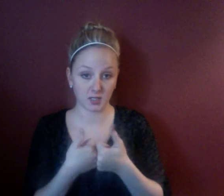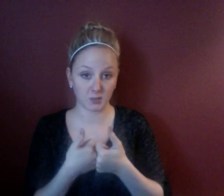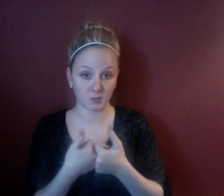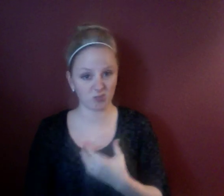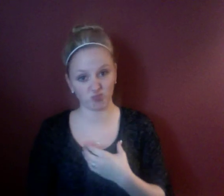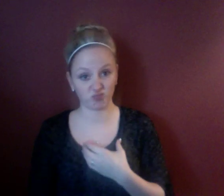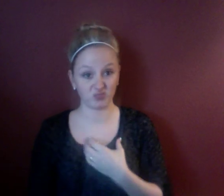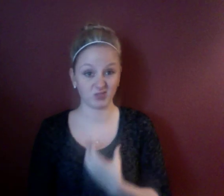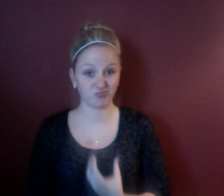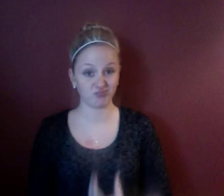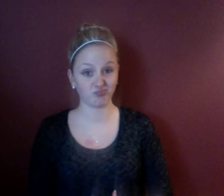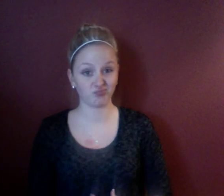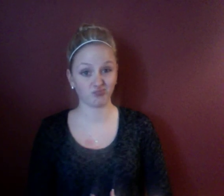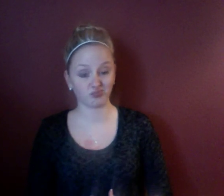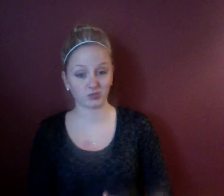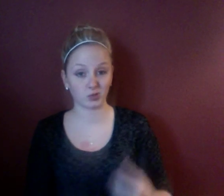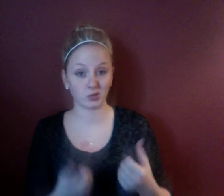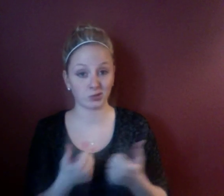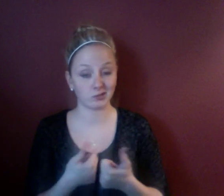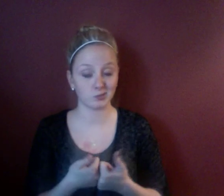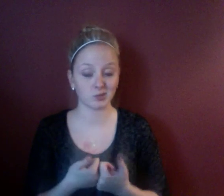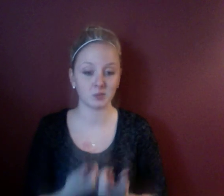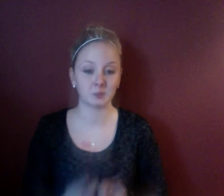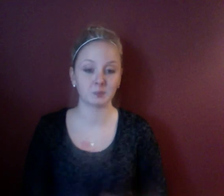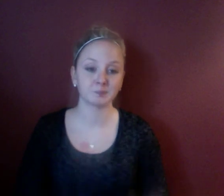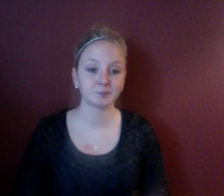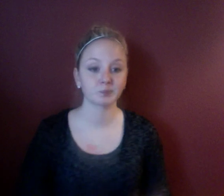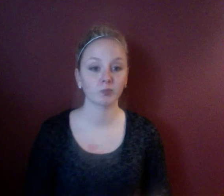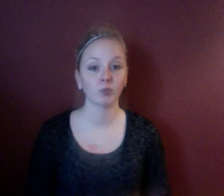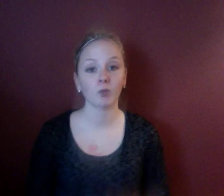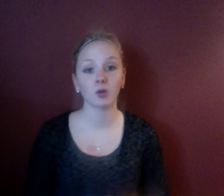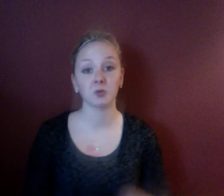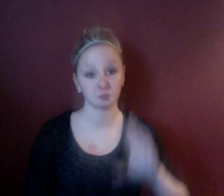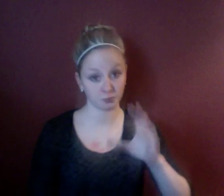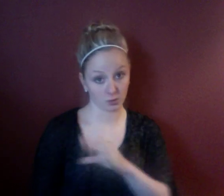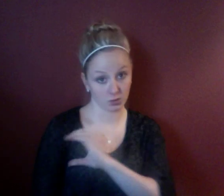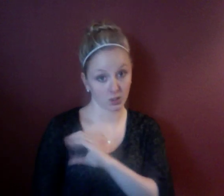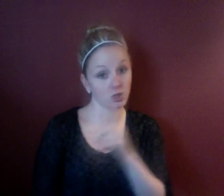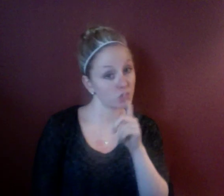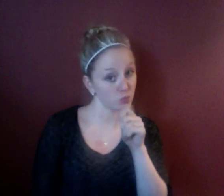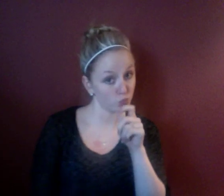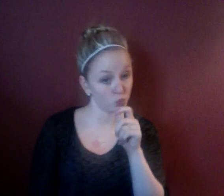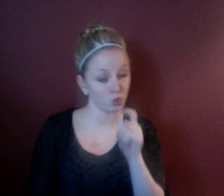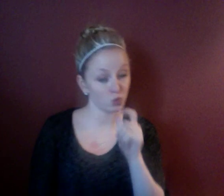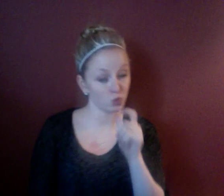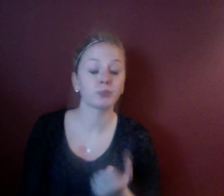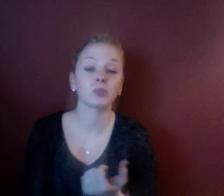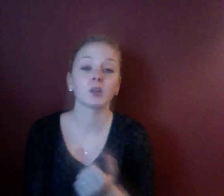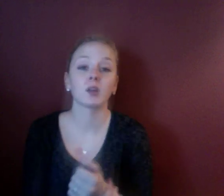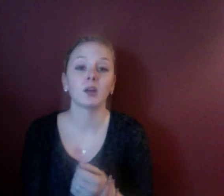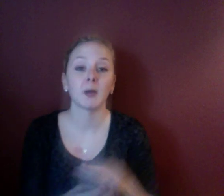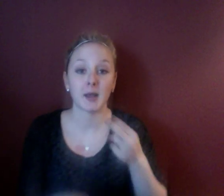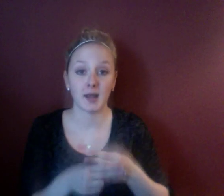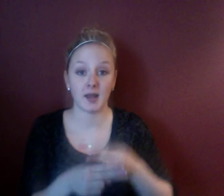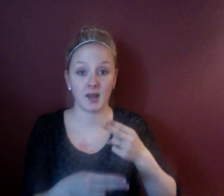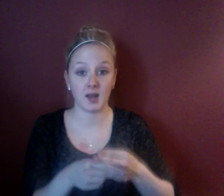seems cohesive about this at all. Someone else looking at it might be confused. They look at the earring, then they look at the ring rack, then they look at the